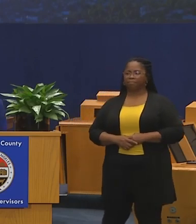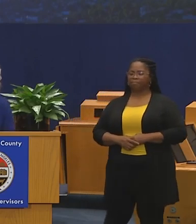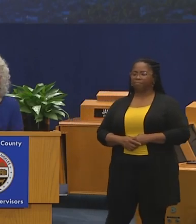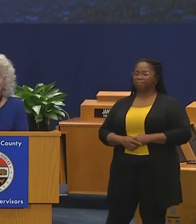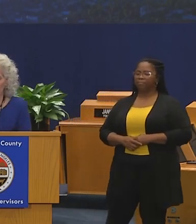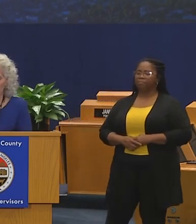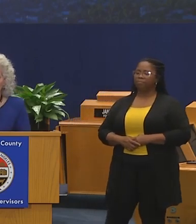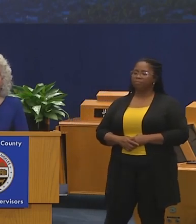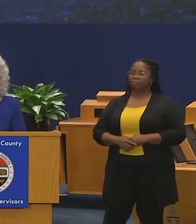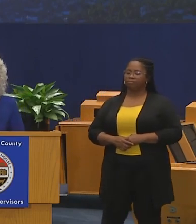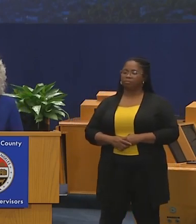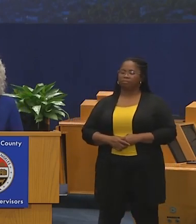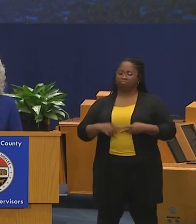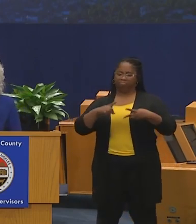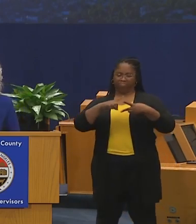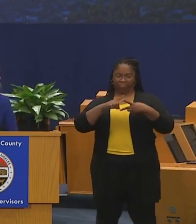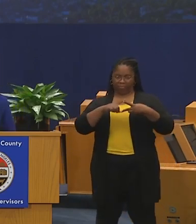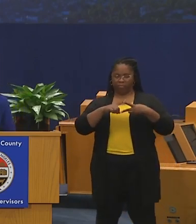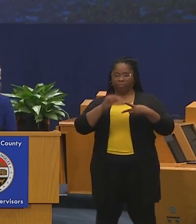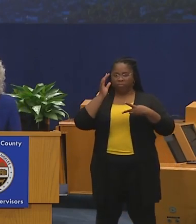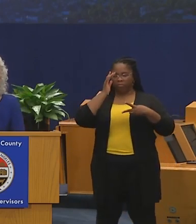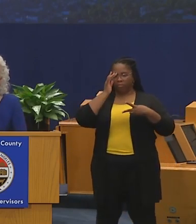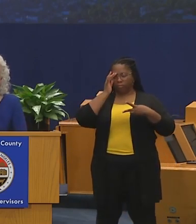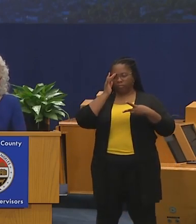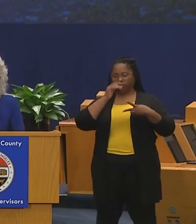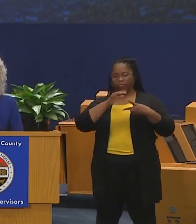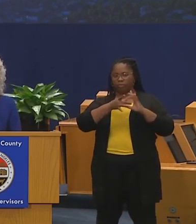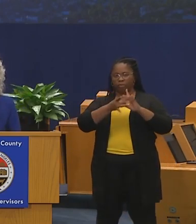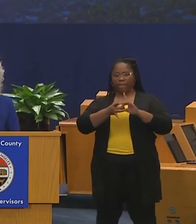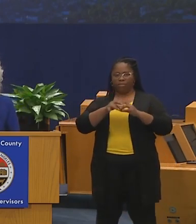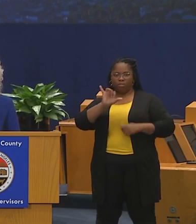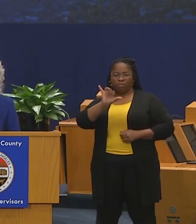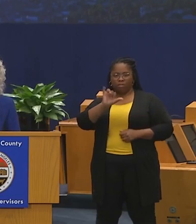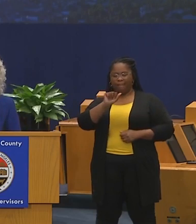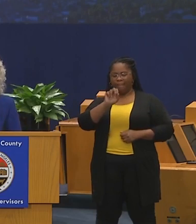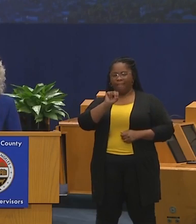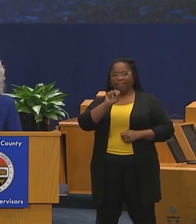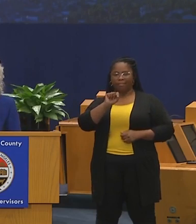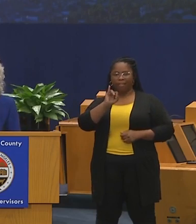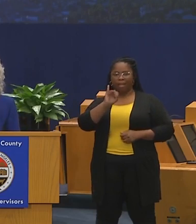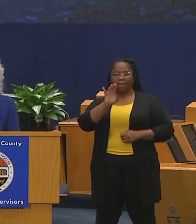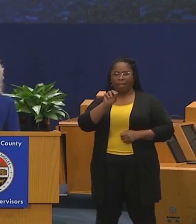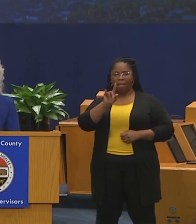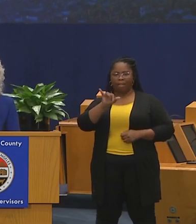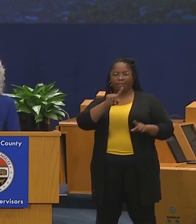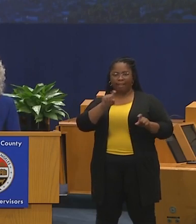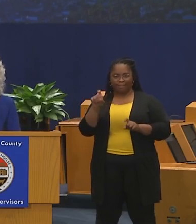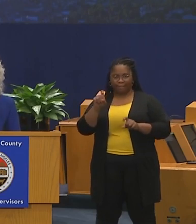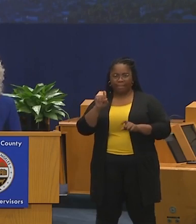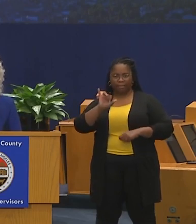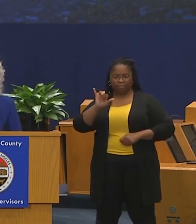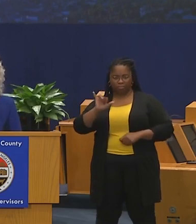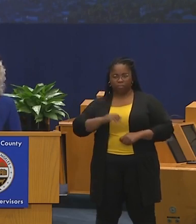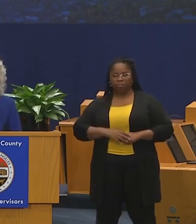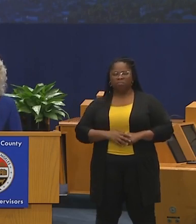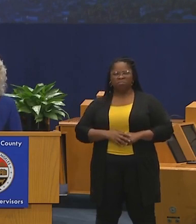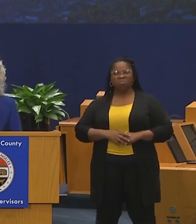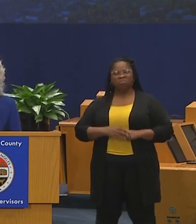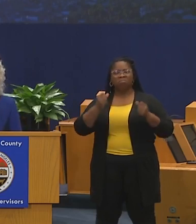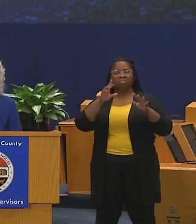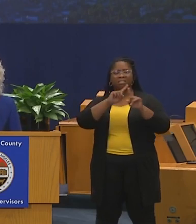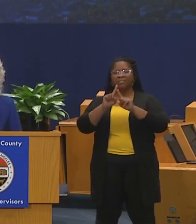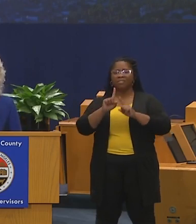Let me start with the first question, which is about the antibody testing. I think there's, there are lots of different labs